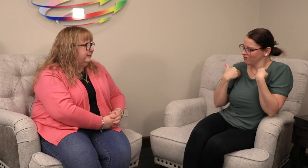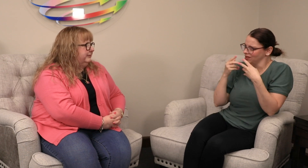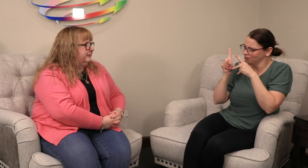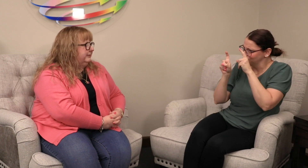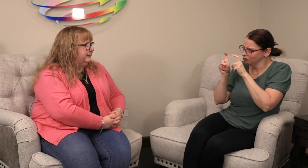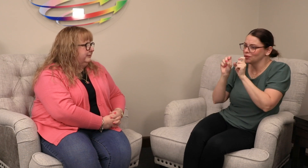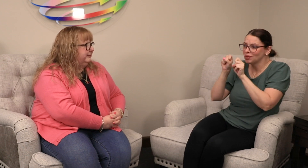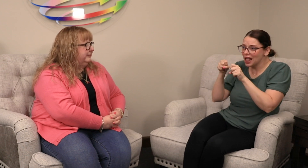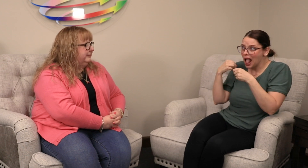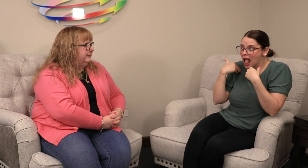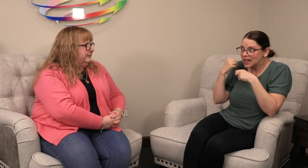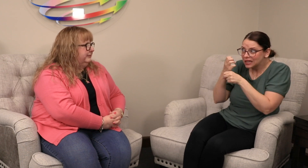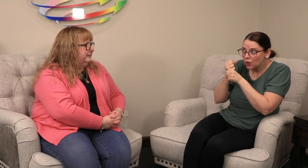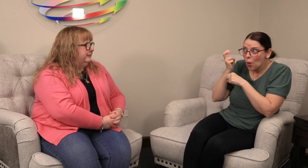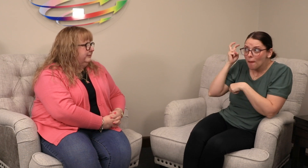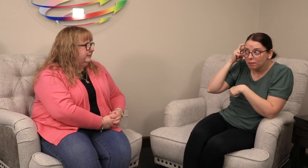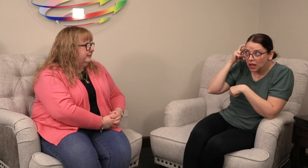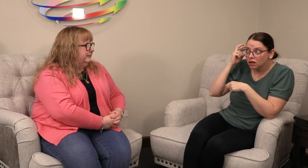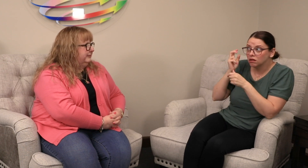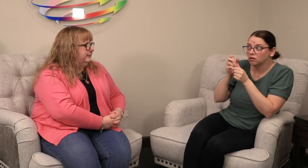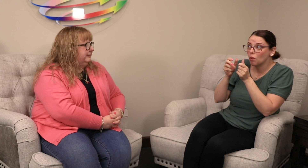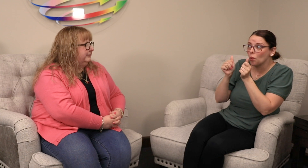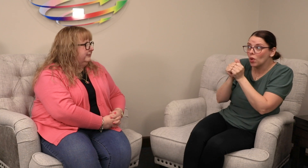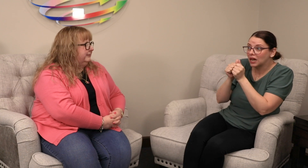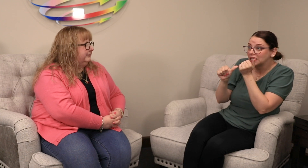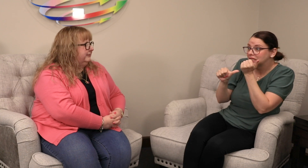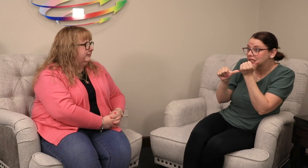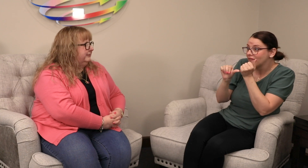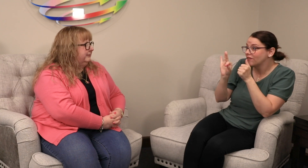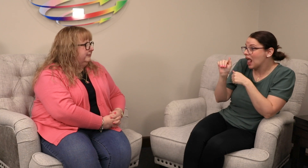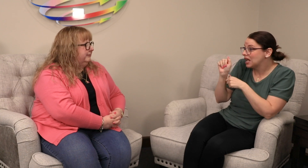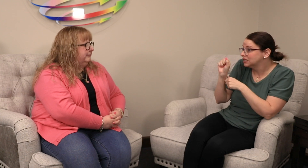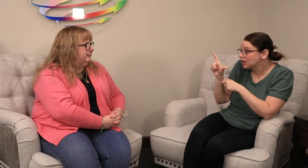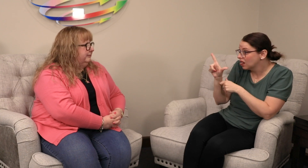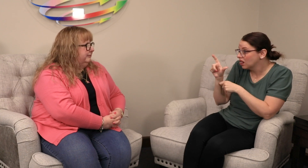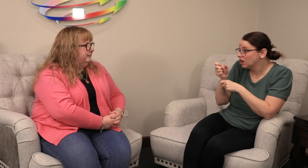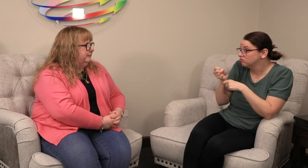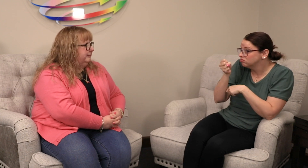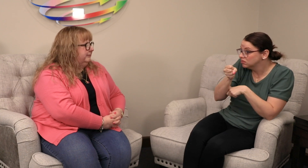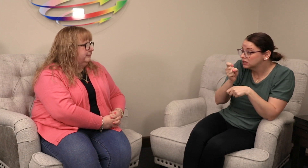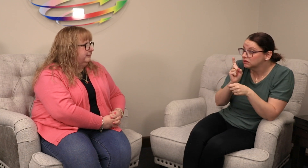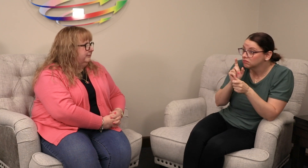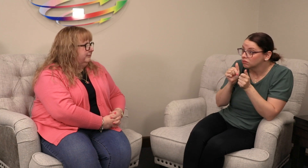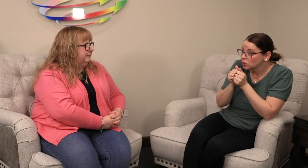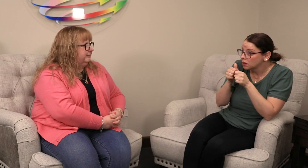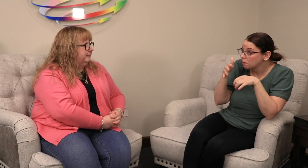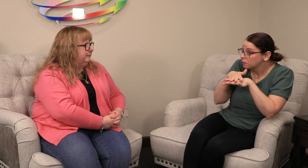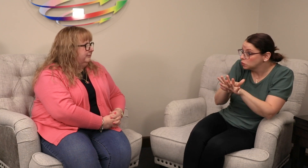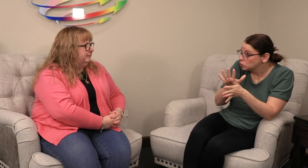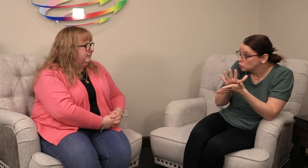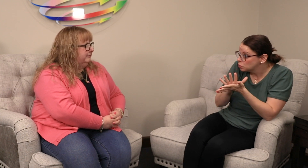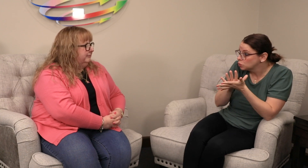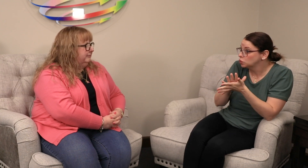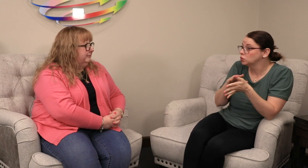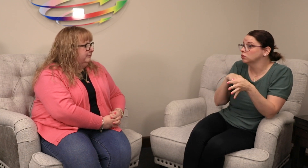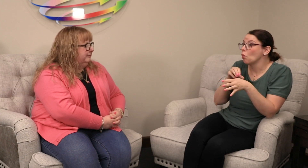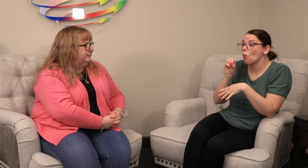other options. You can ask questions. You can get a cochlear, but you can get like a cochlear and have ASL as